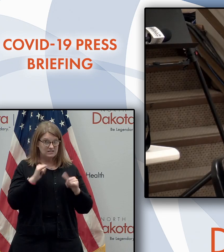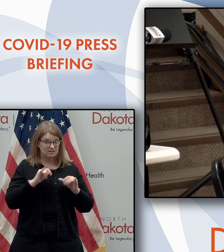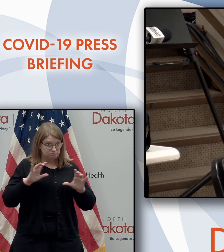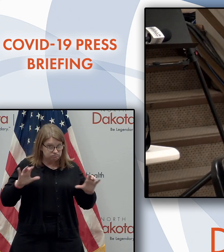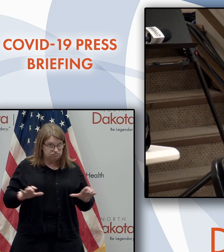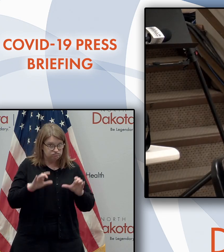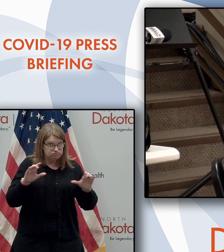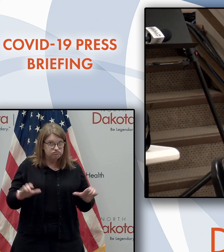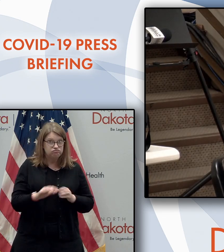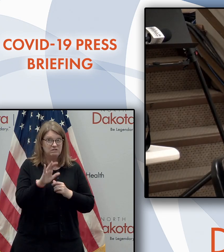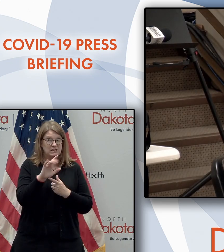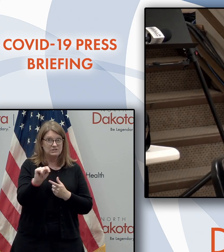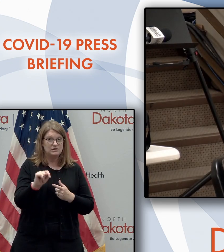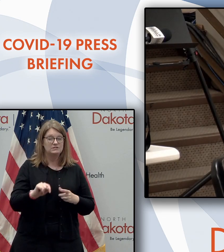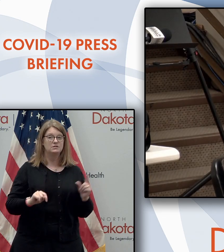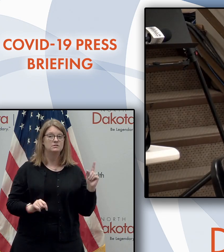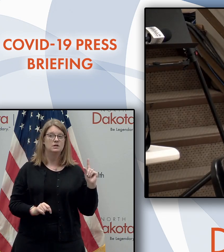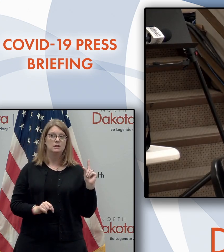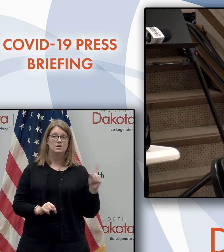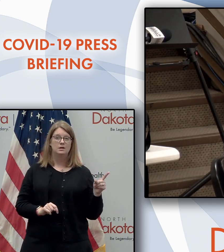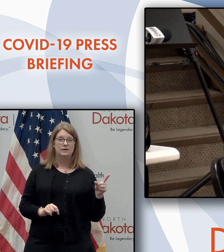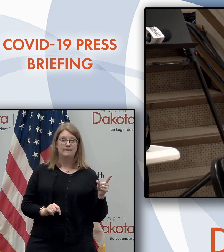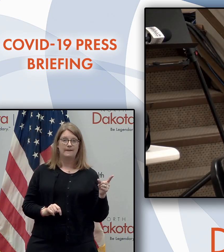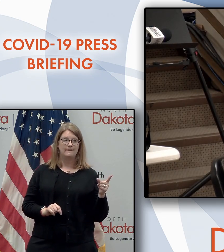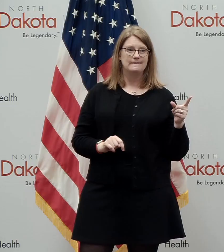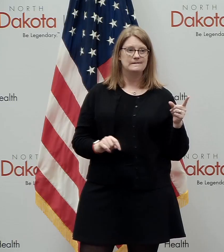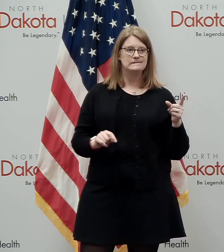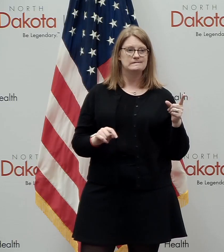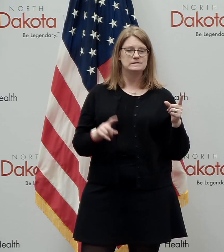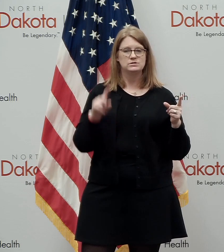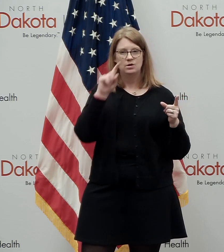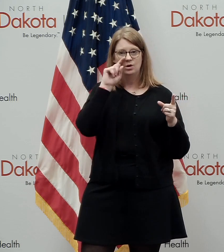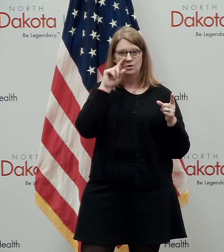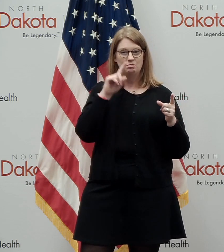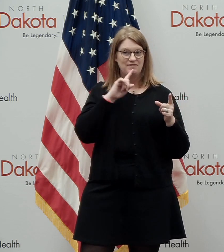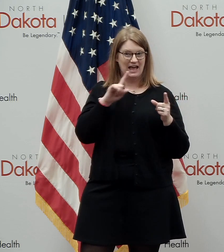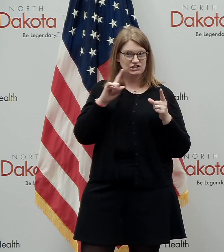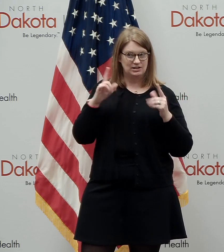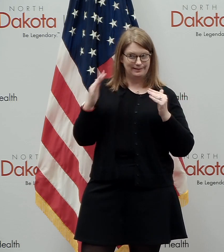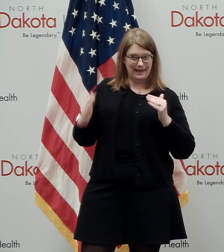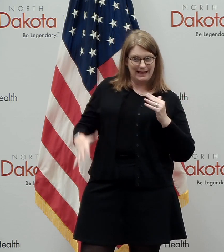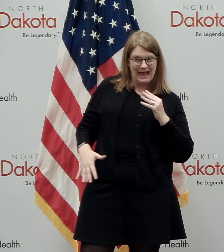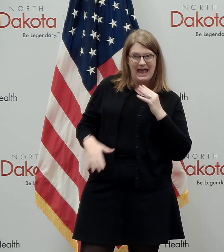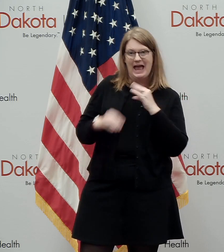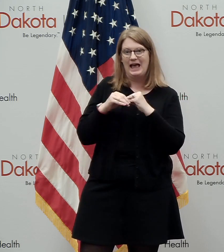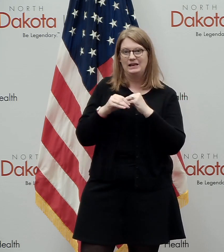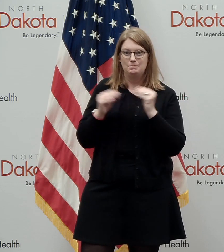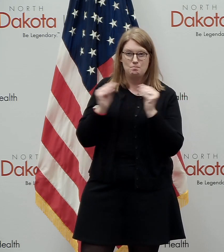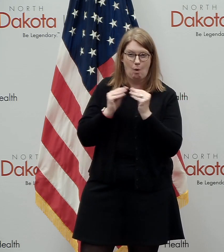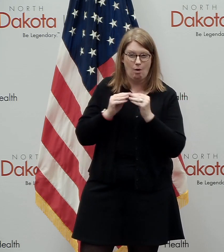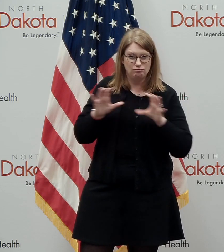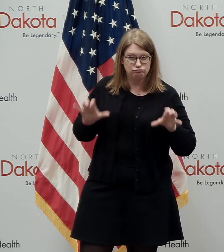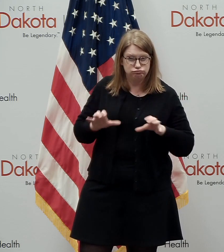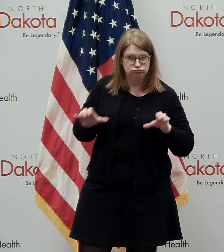should be? We've actually tried to dial that up a little bit, because we know when we got into